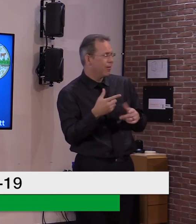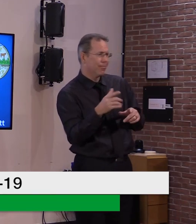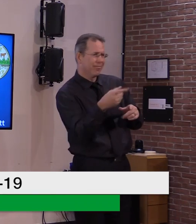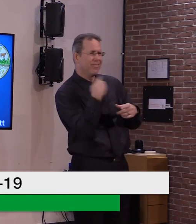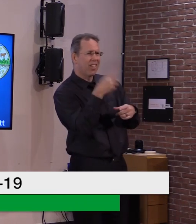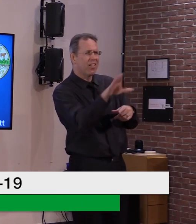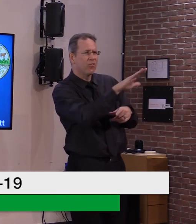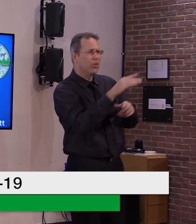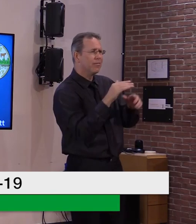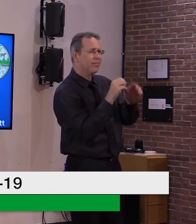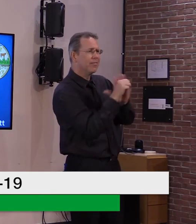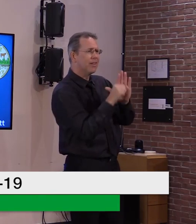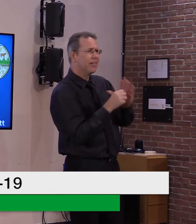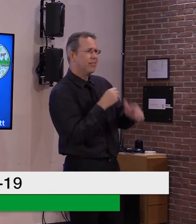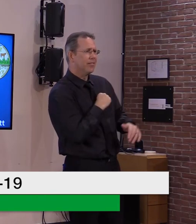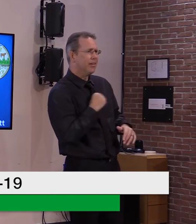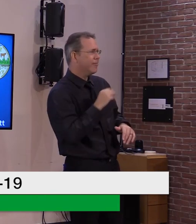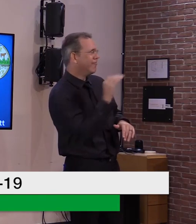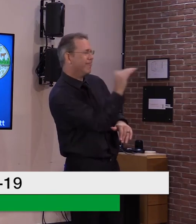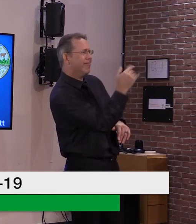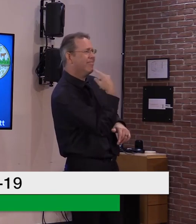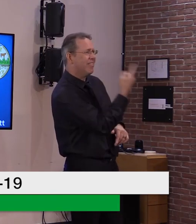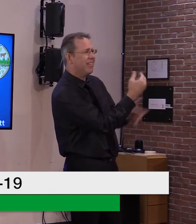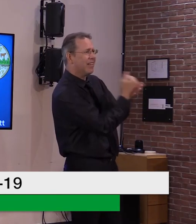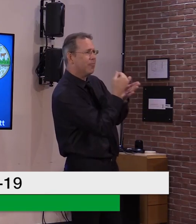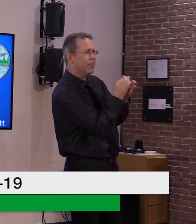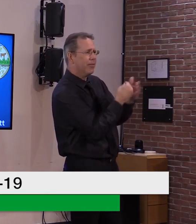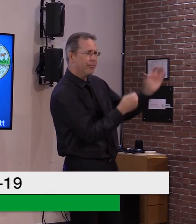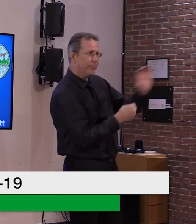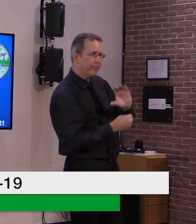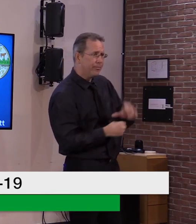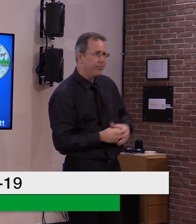individuals commissioner harrington